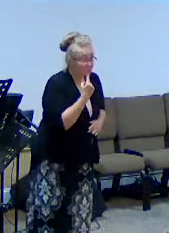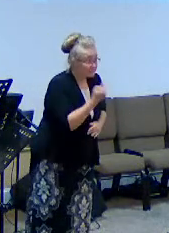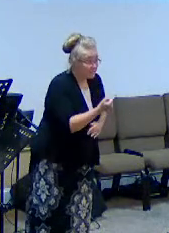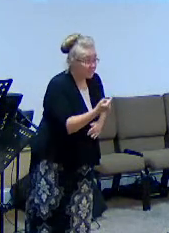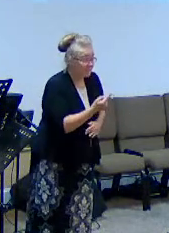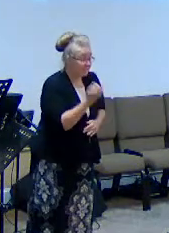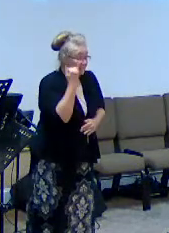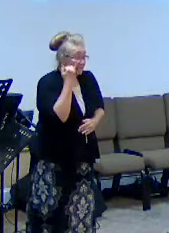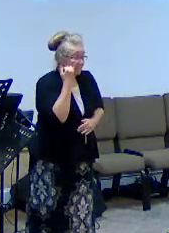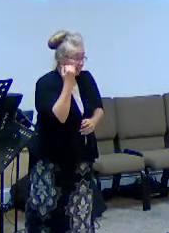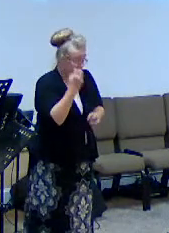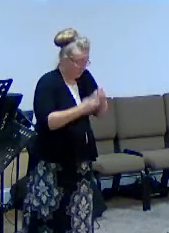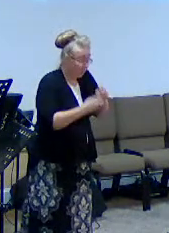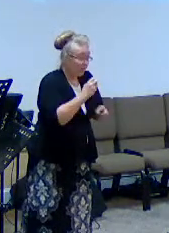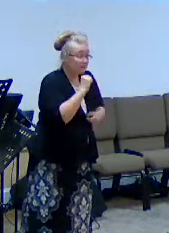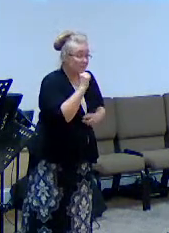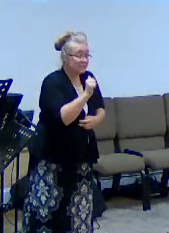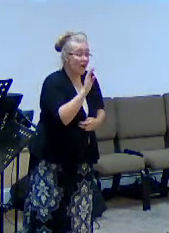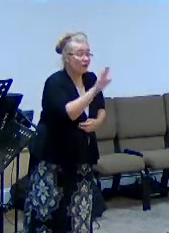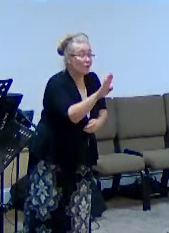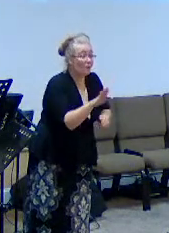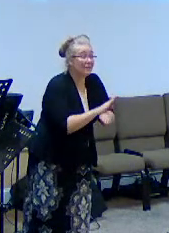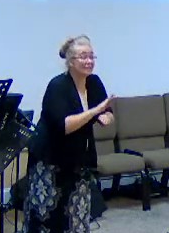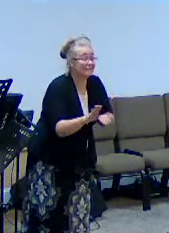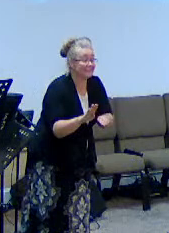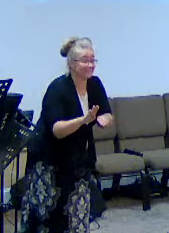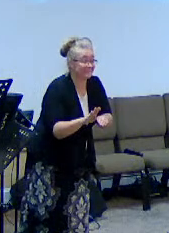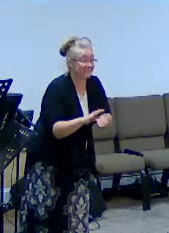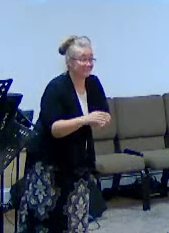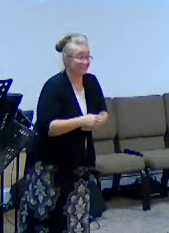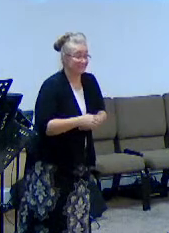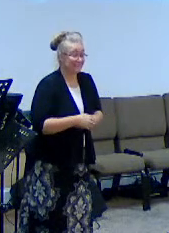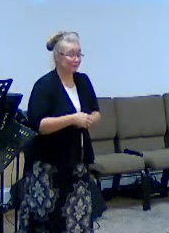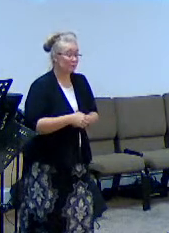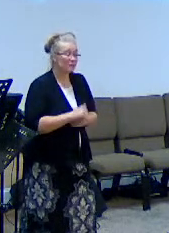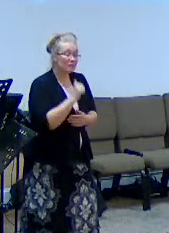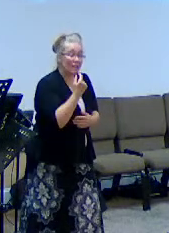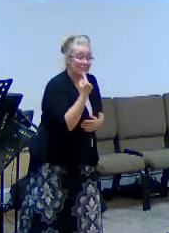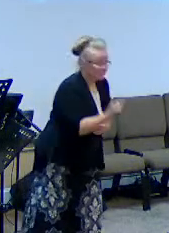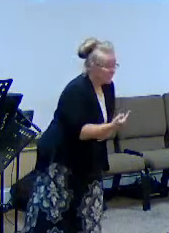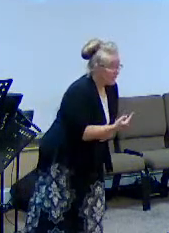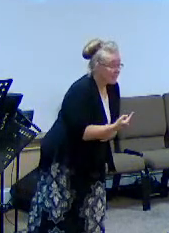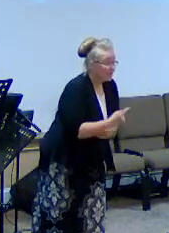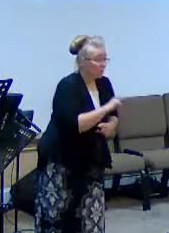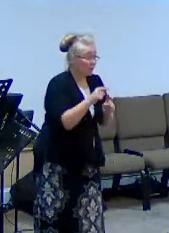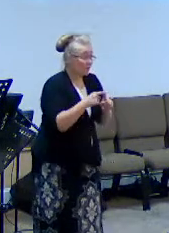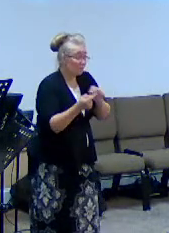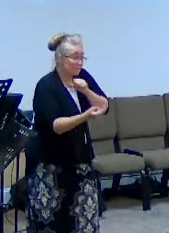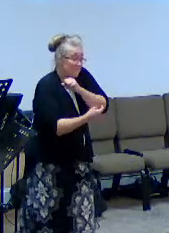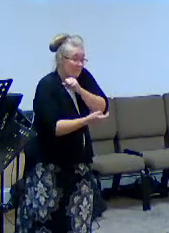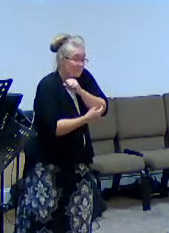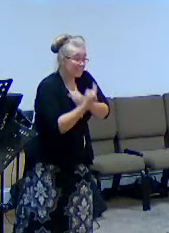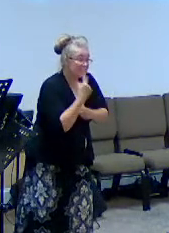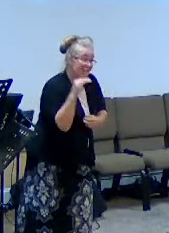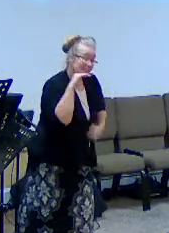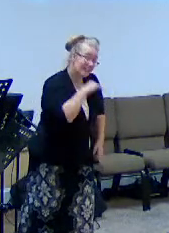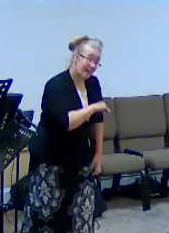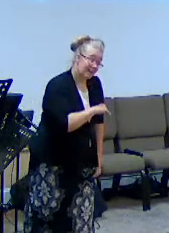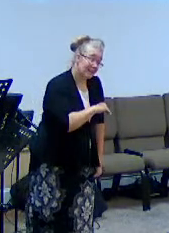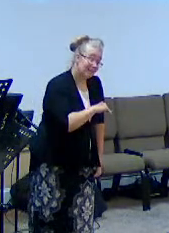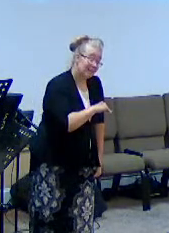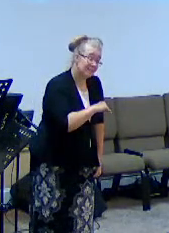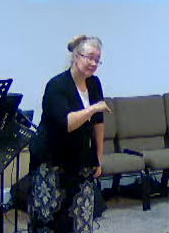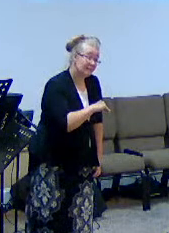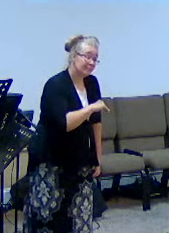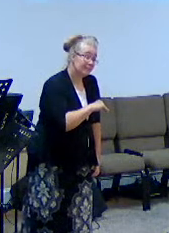mouth if the issue is none of your business, Proverbs 14, 10. Don't open your mouth when you're tempted to tell an outright lie, Proverbs